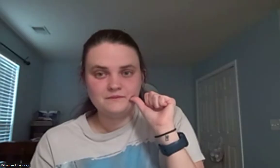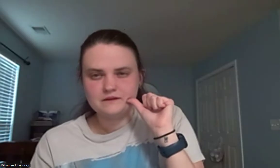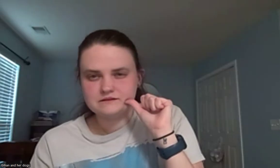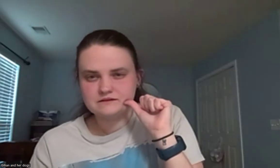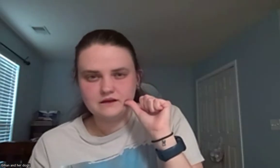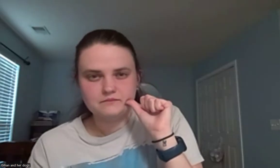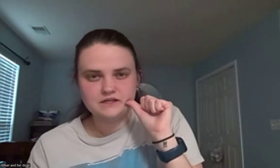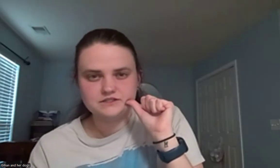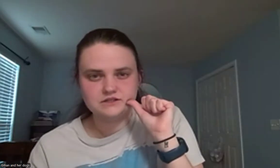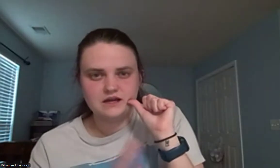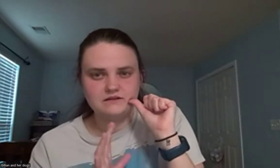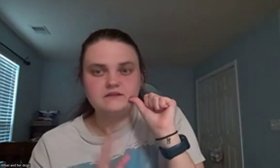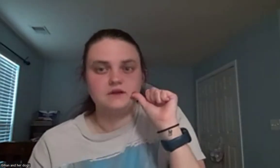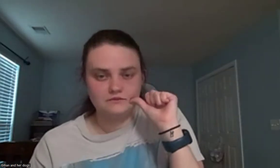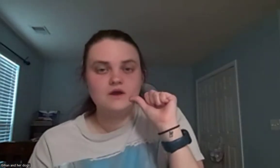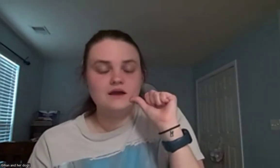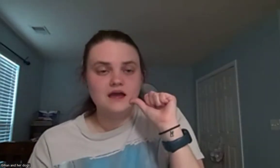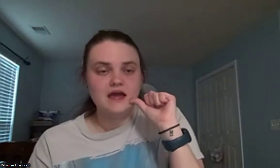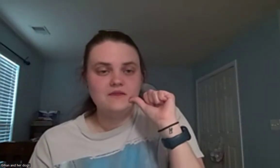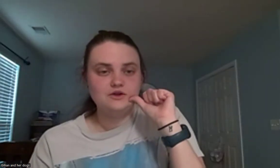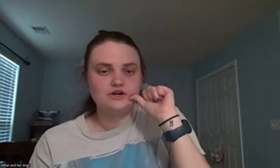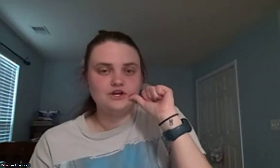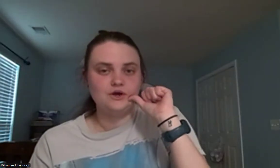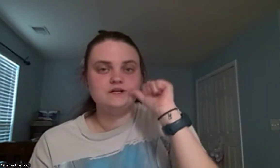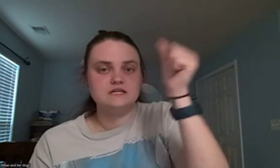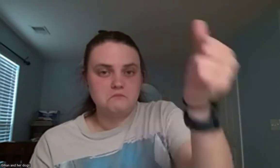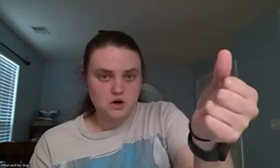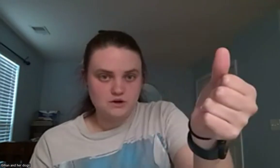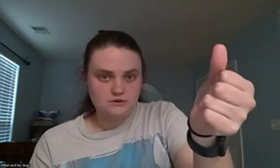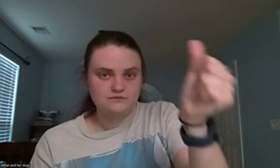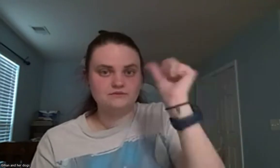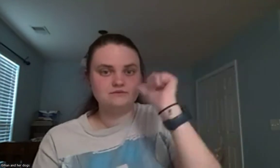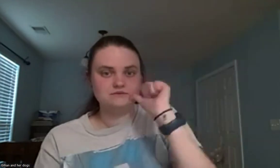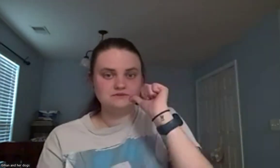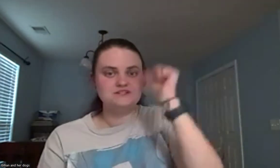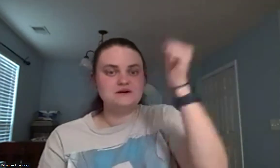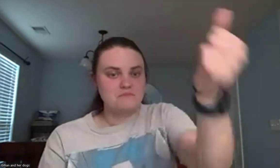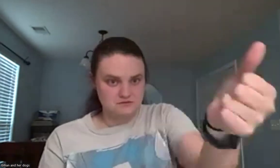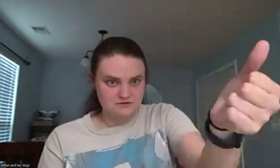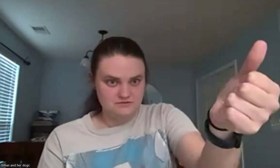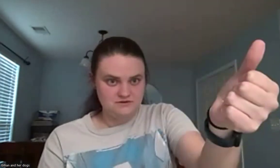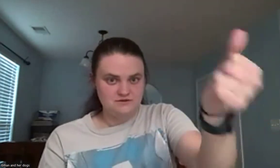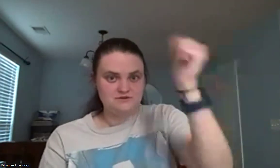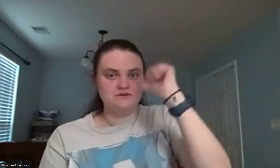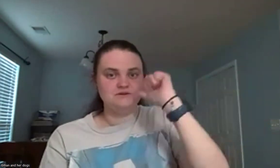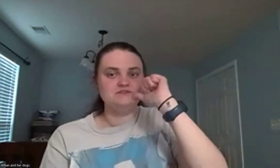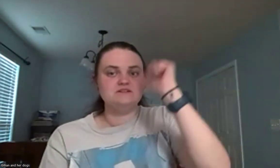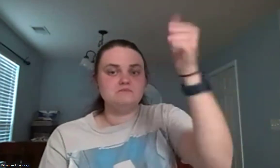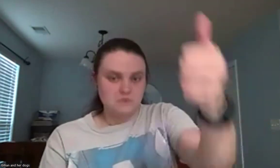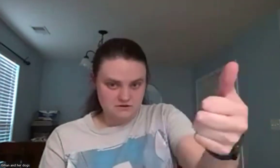Let's see, I'm making sure. There we go. And you're going to go tomorrow, tomorrow, tomorrow,